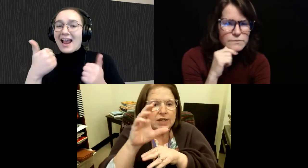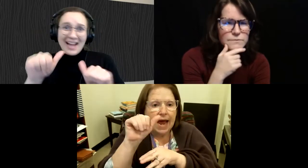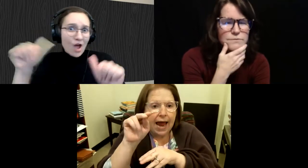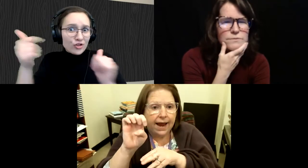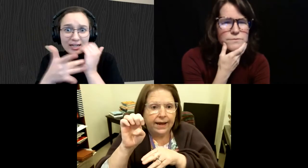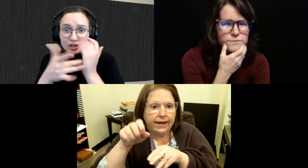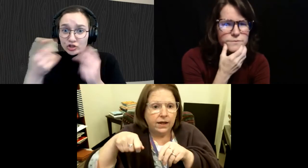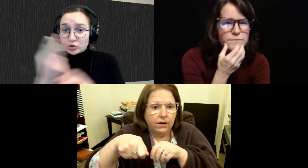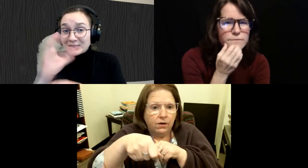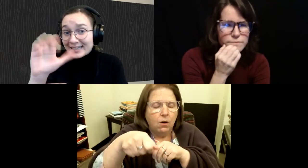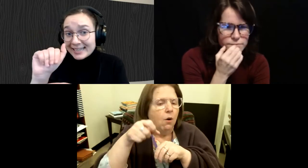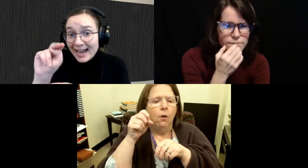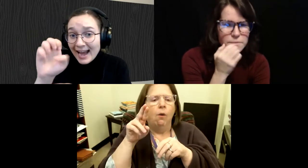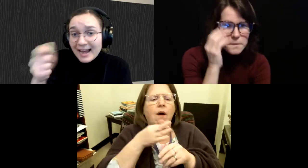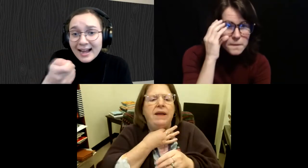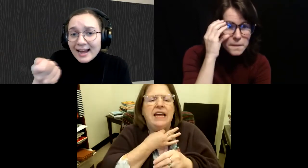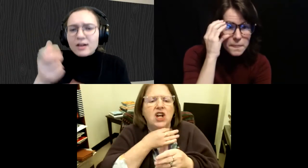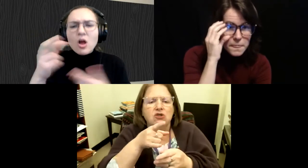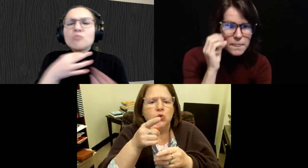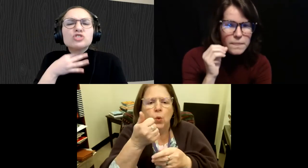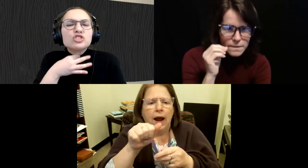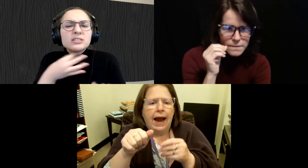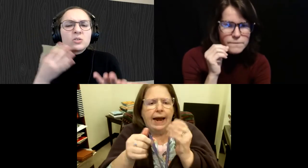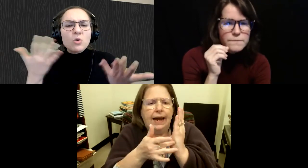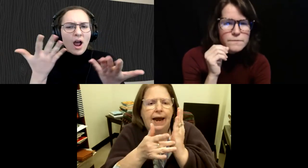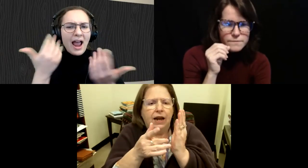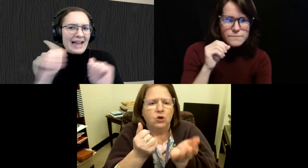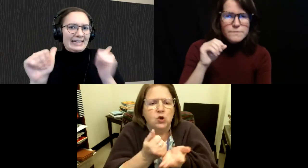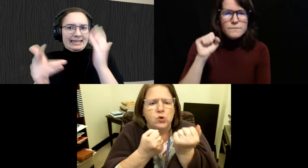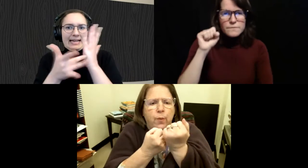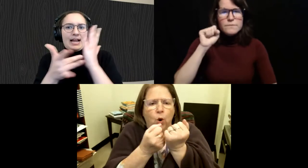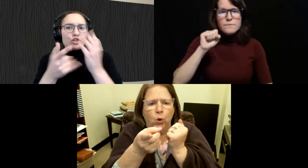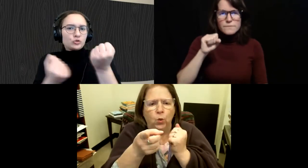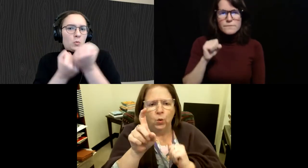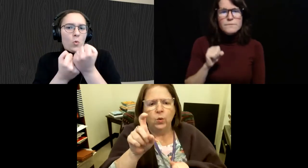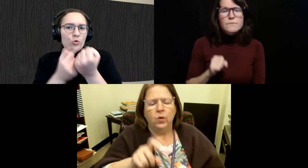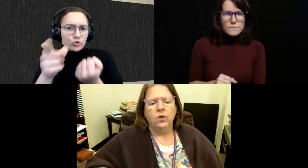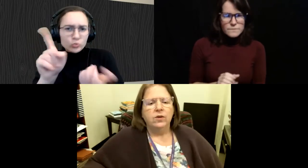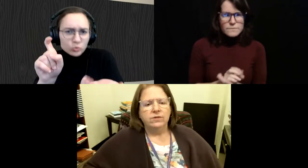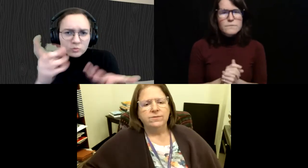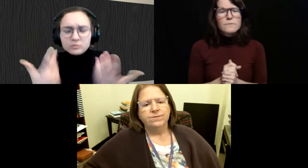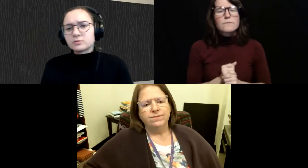other technologies? You use a cane, or I'm just curious, are there any technologies that you use that support